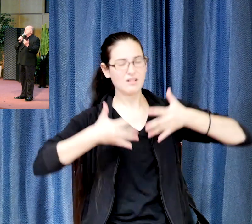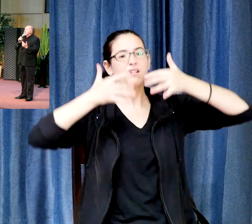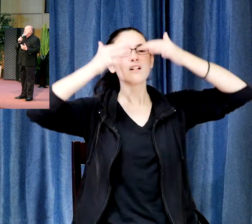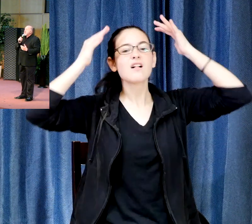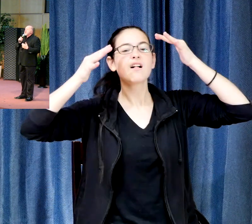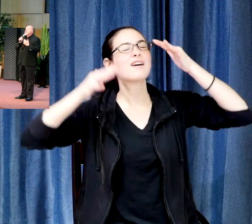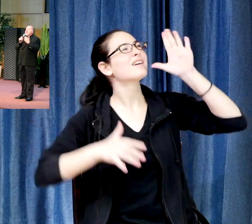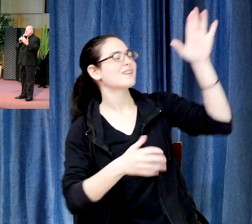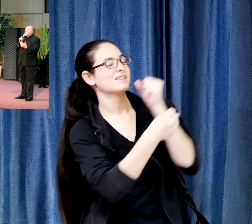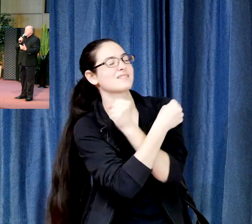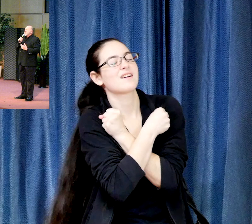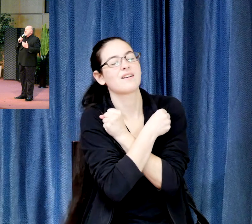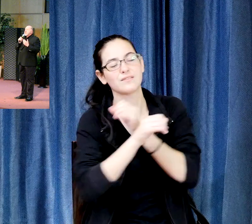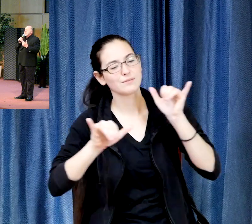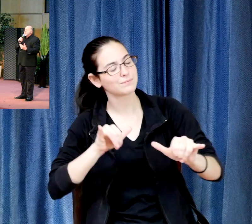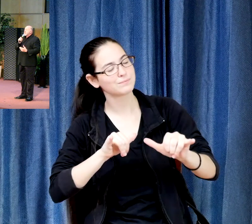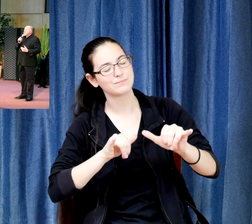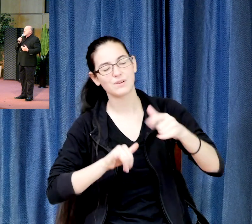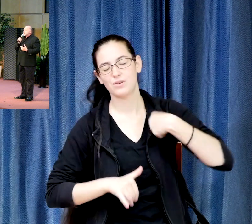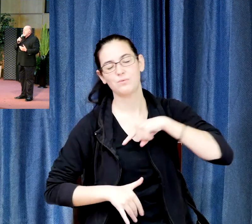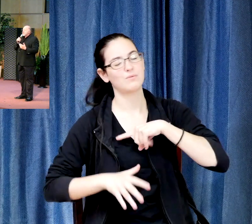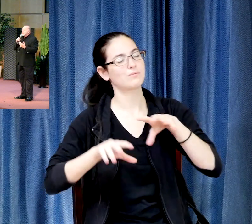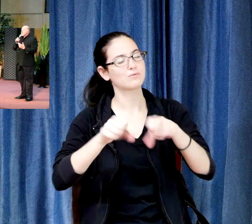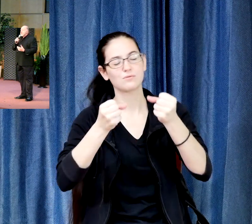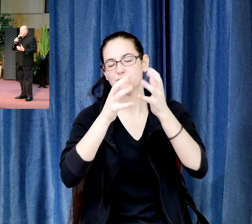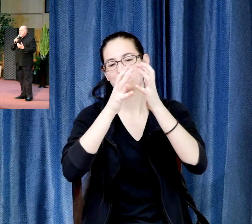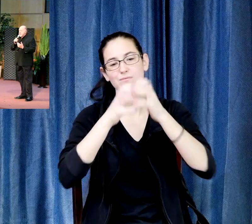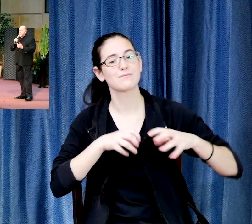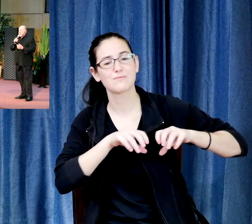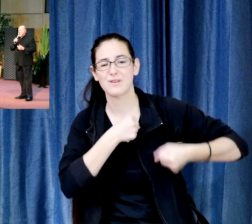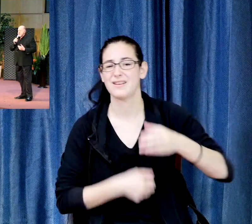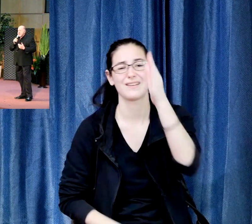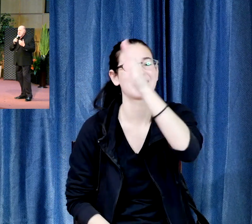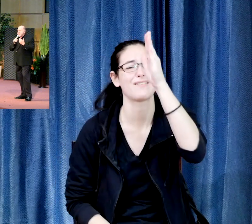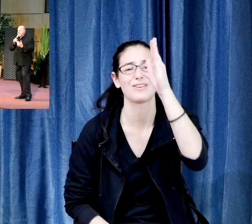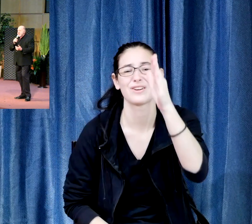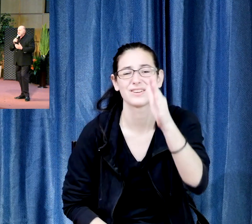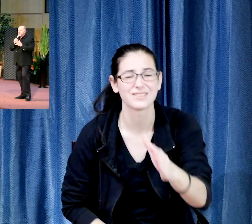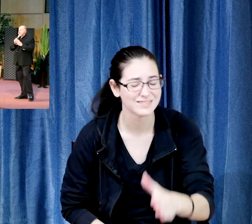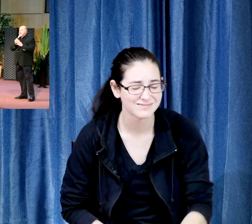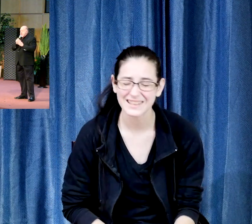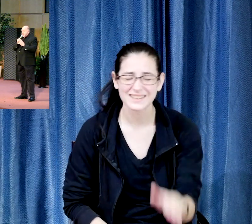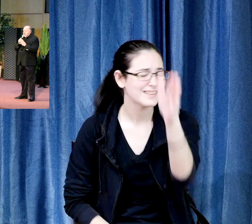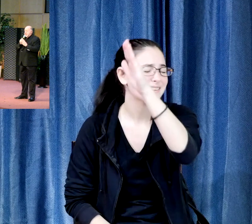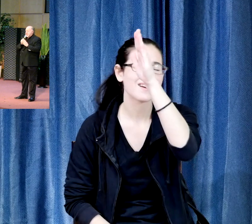will remain. We will never, no, no,